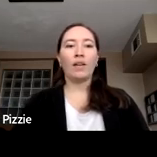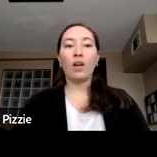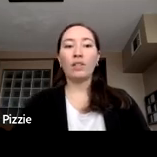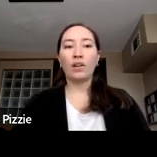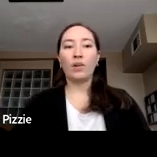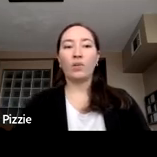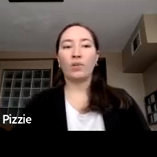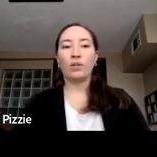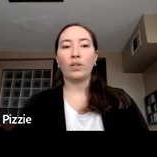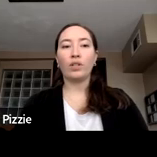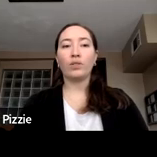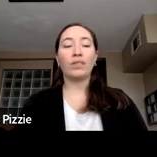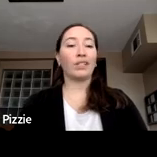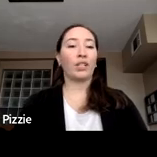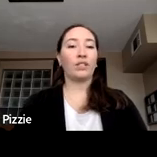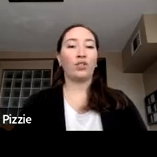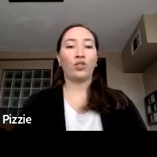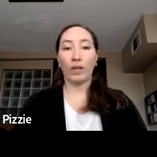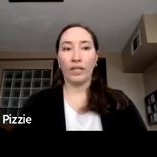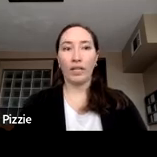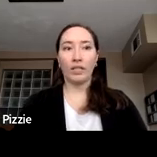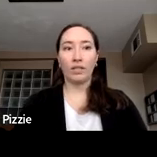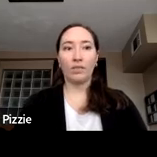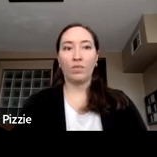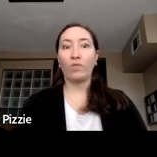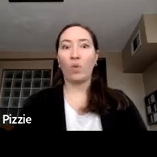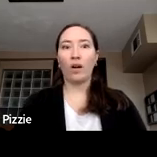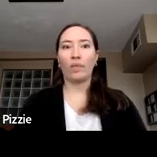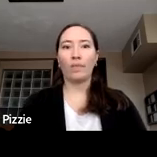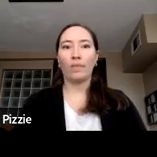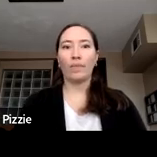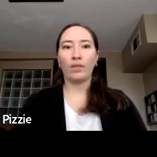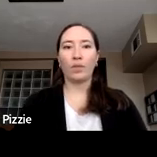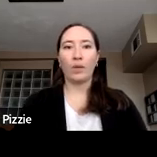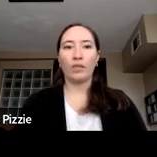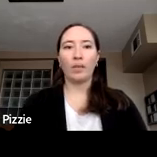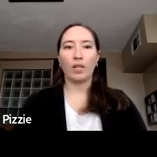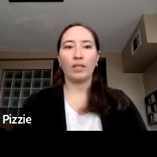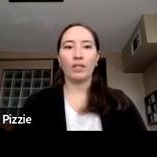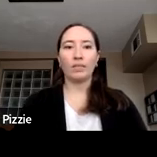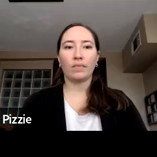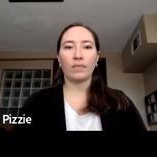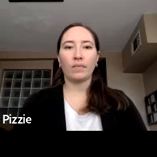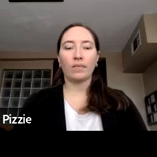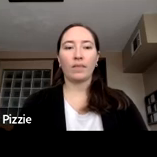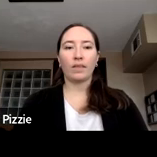I can also use suggested choices for these response options.